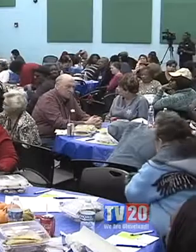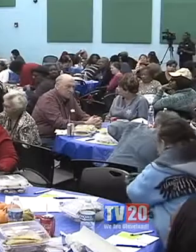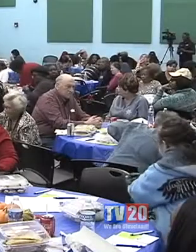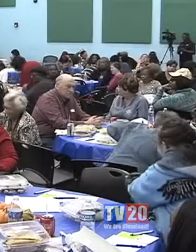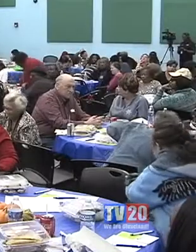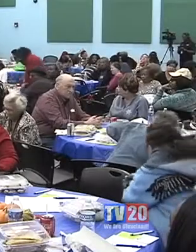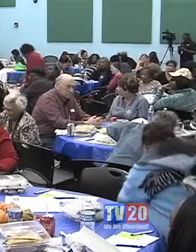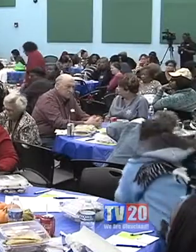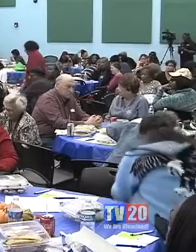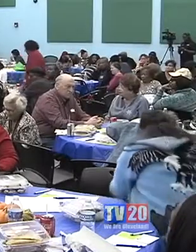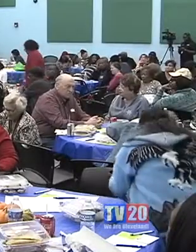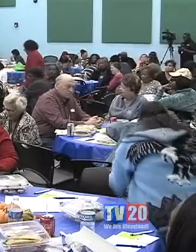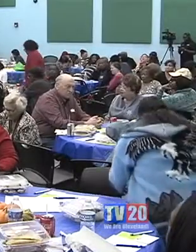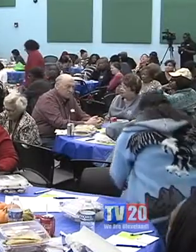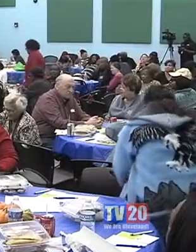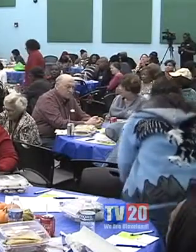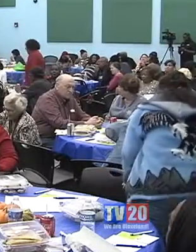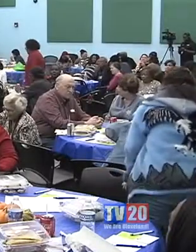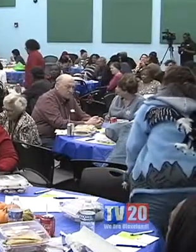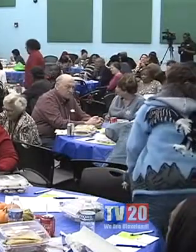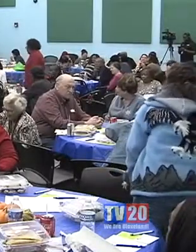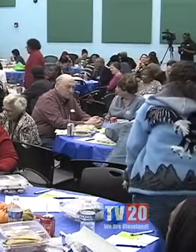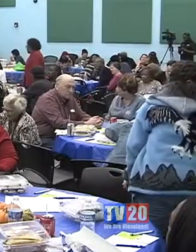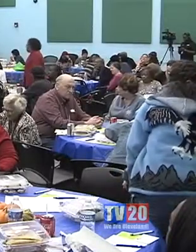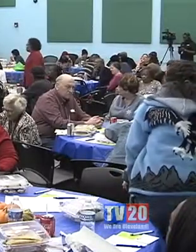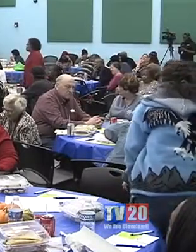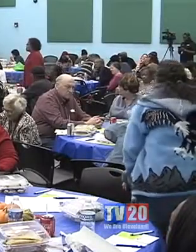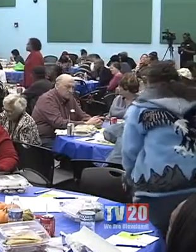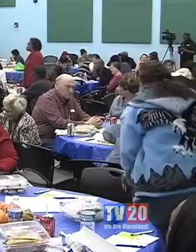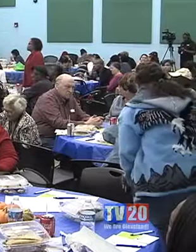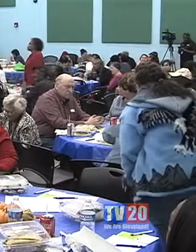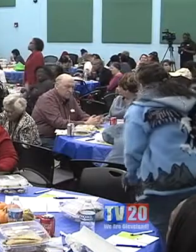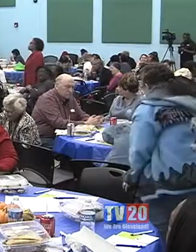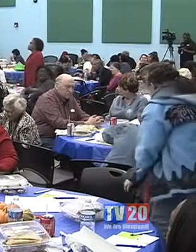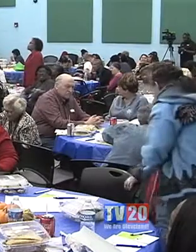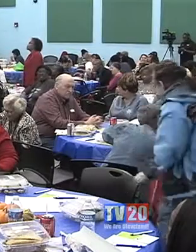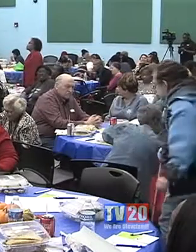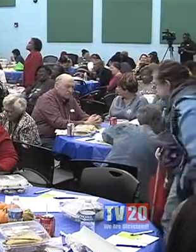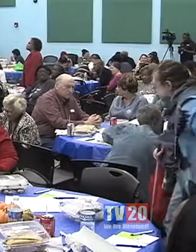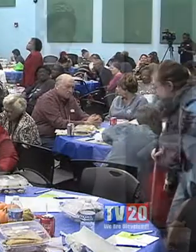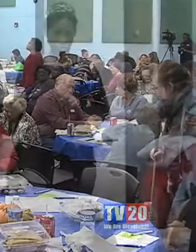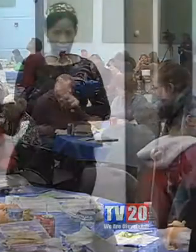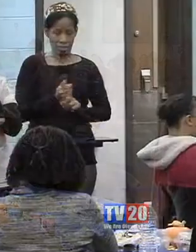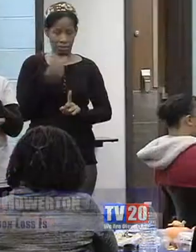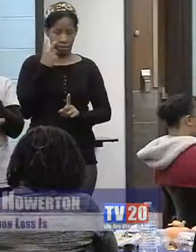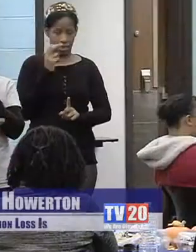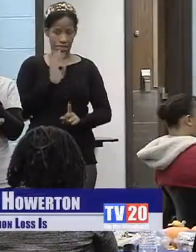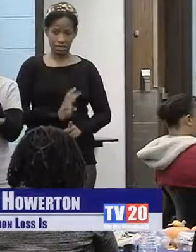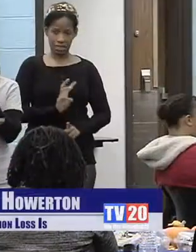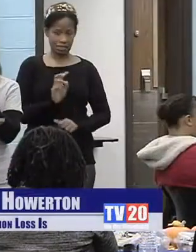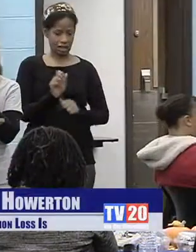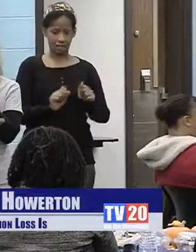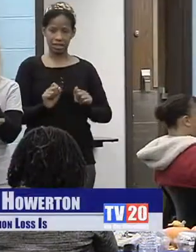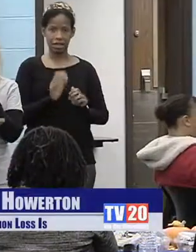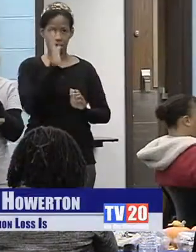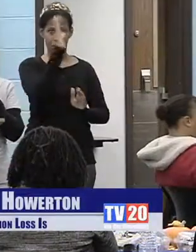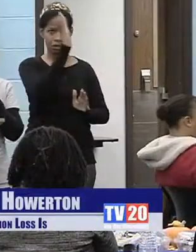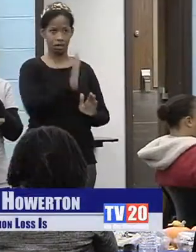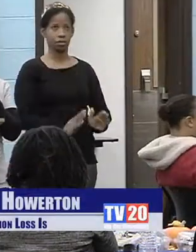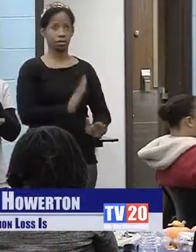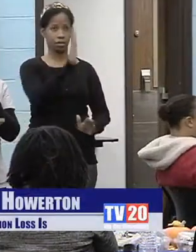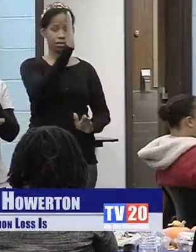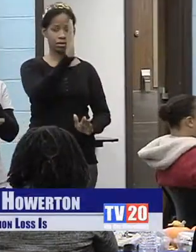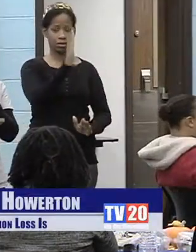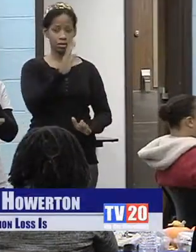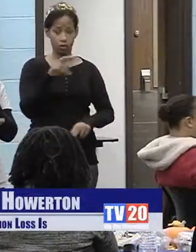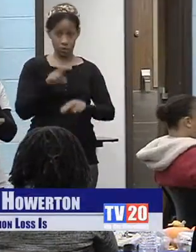So just remember, though, that at the 6 o'clock, the person with vision loss is at 6 o'clock for everything. Even if you're sitting